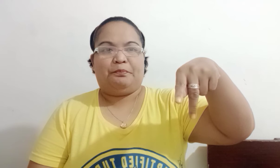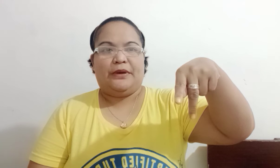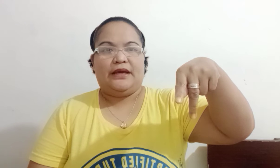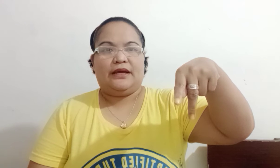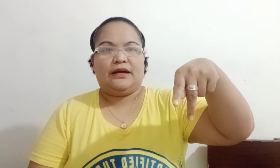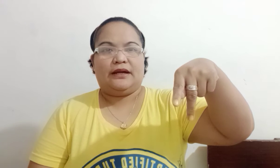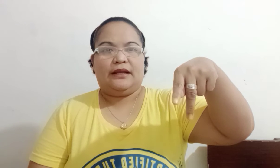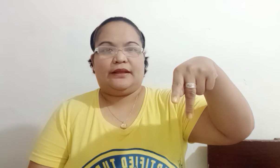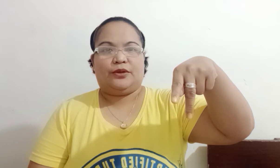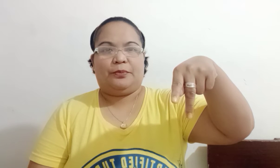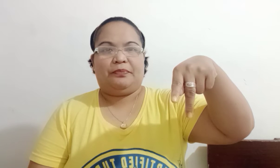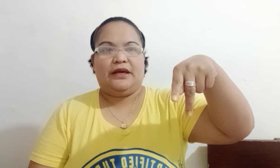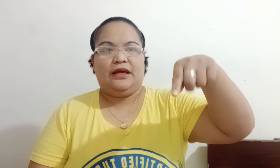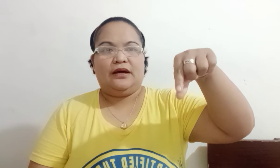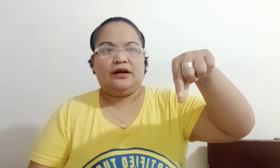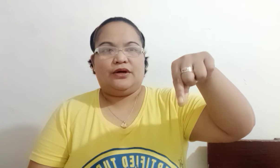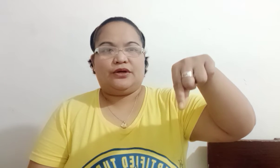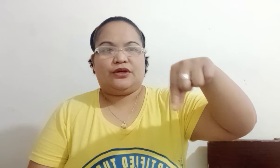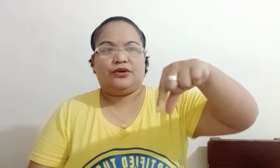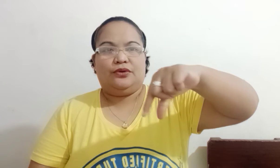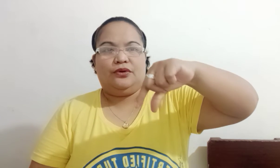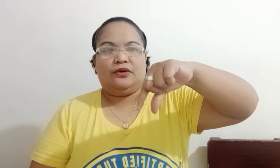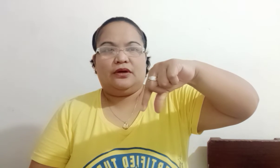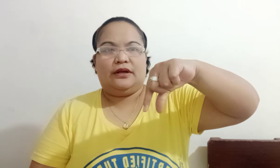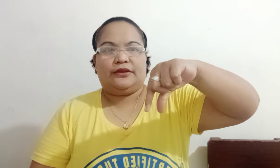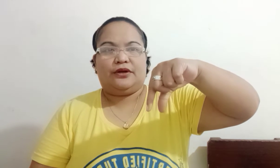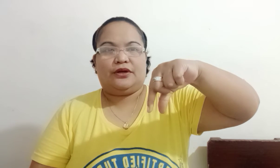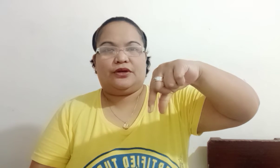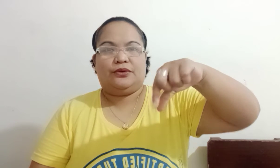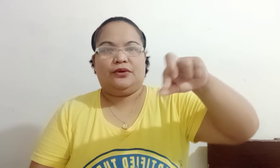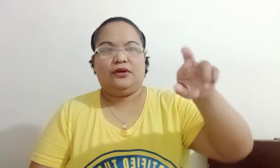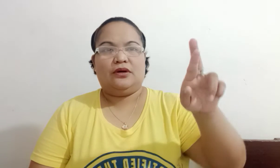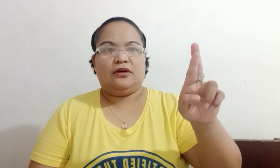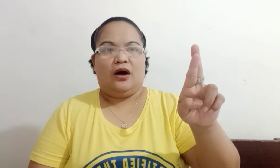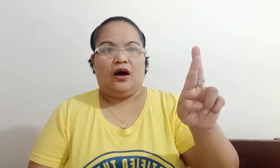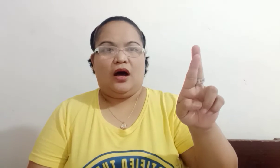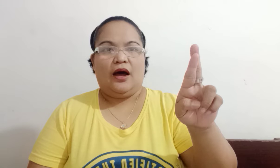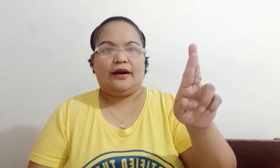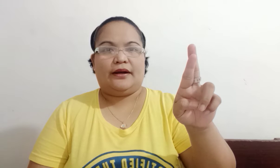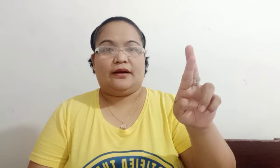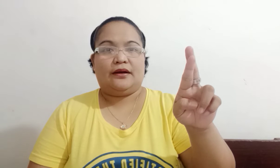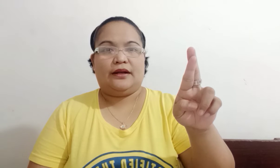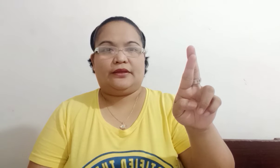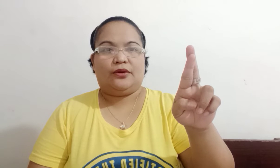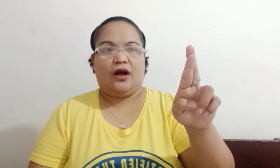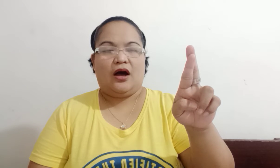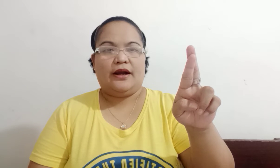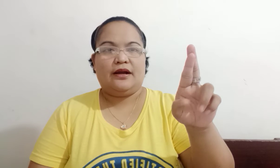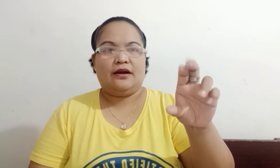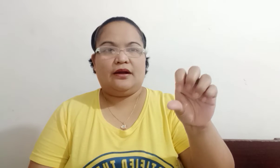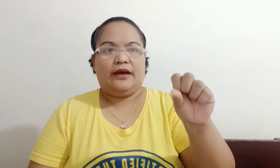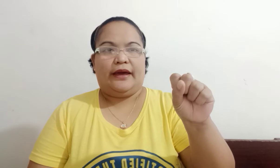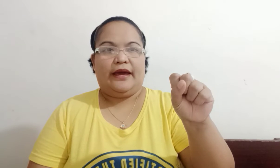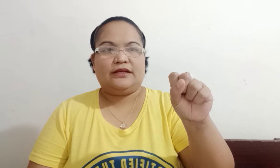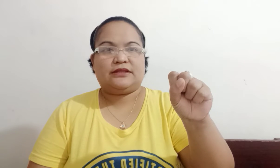P, letter P, Q, letter Q, R, letter R, S,